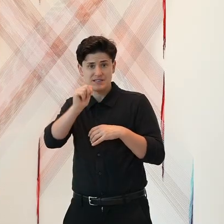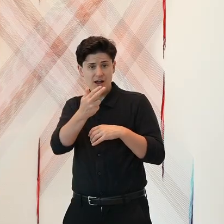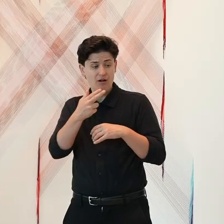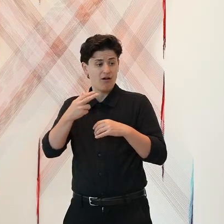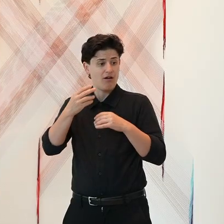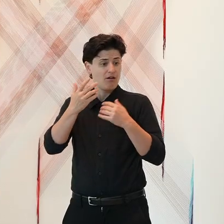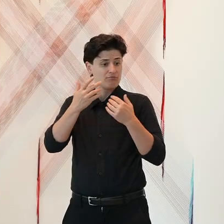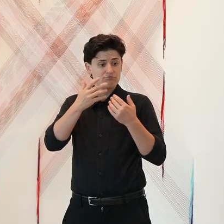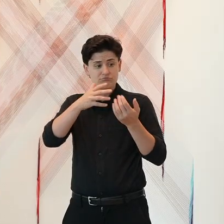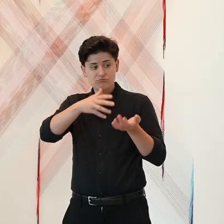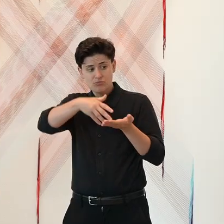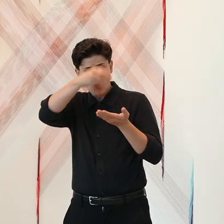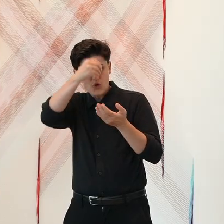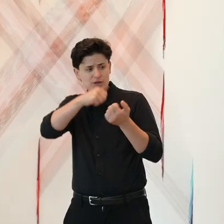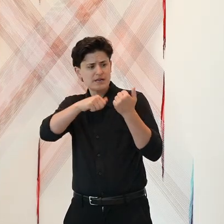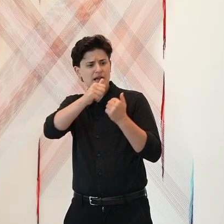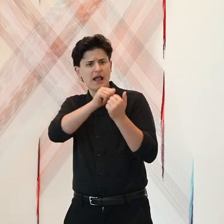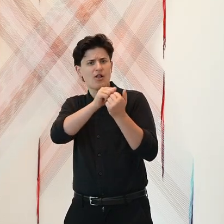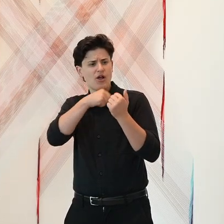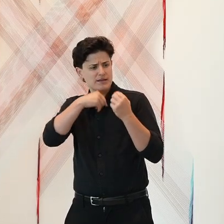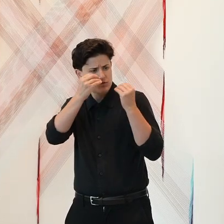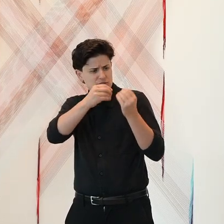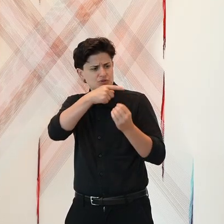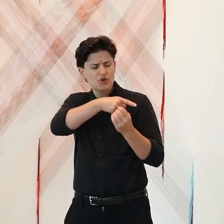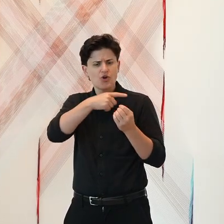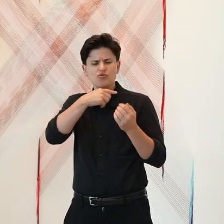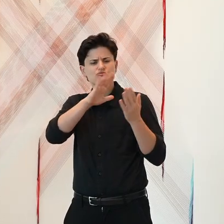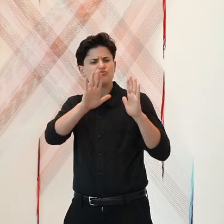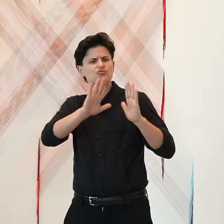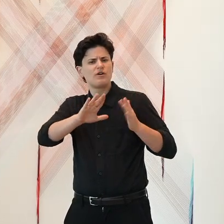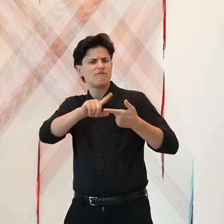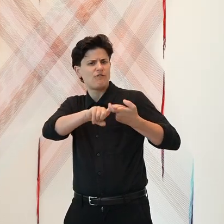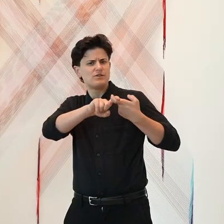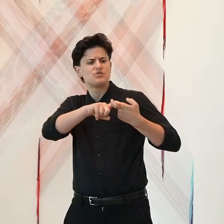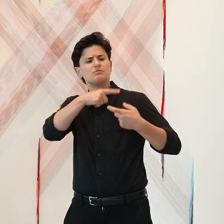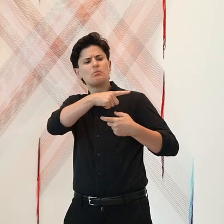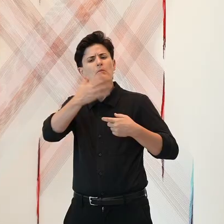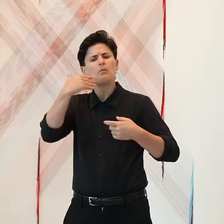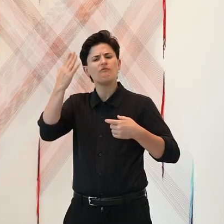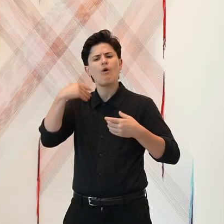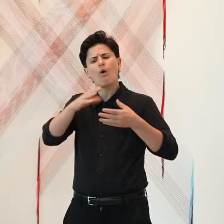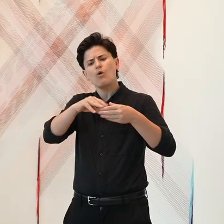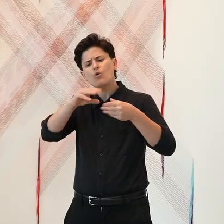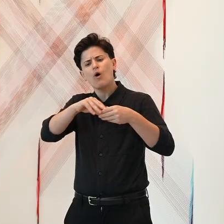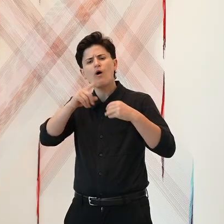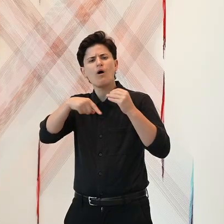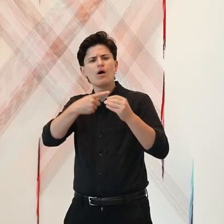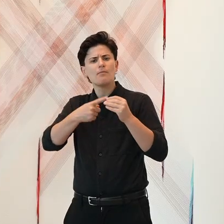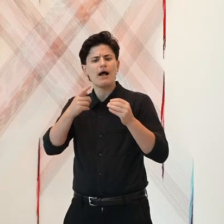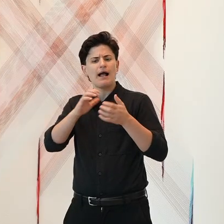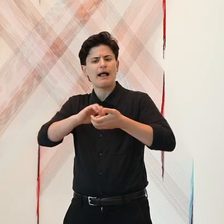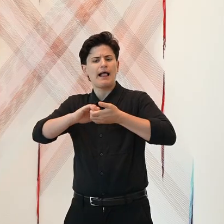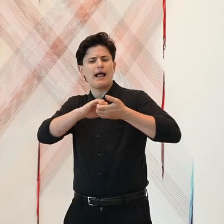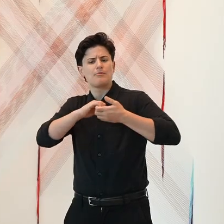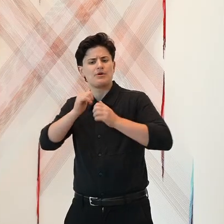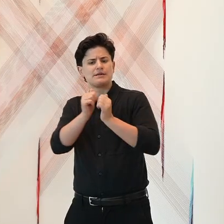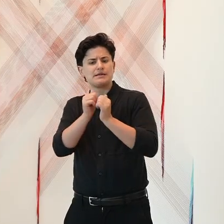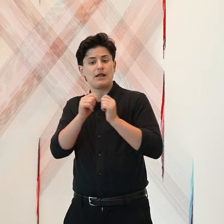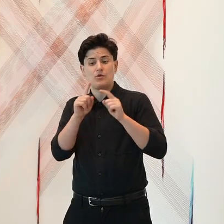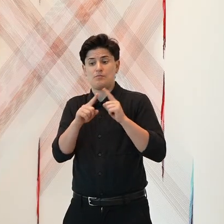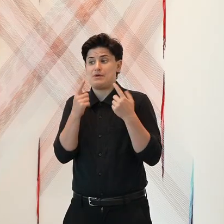had talked about collaborating before, but not until we had a real reason to do